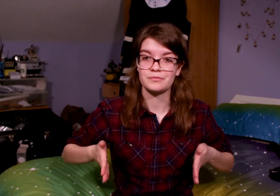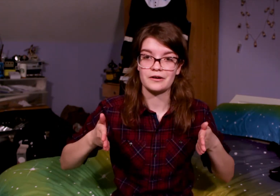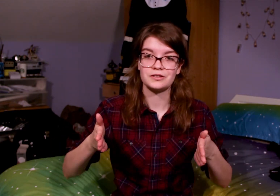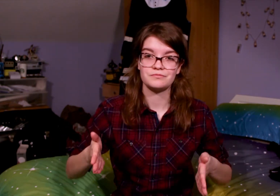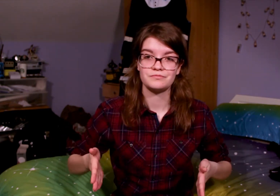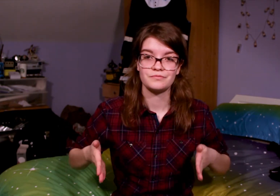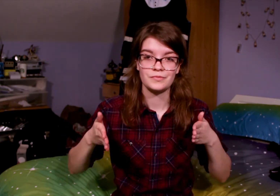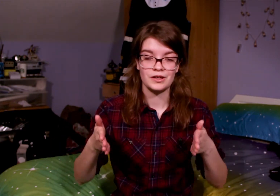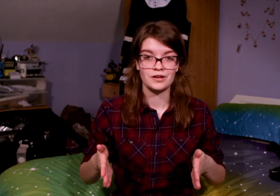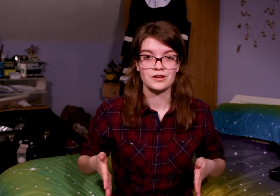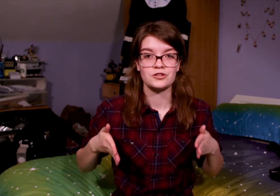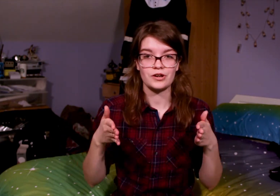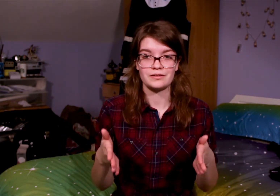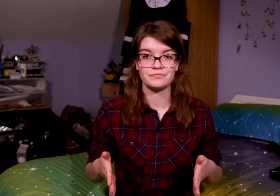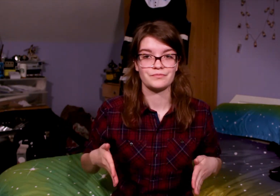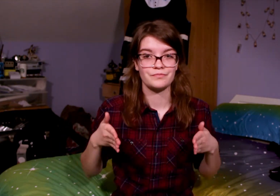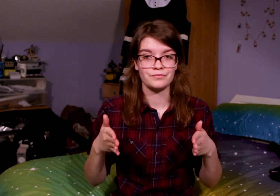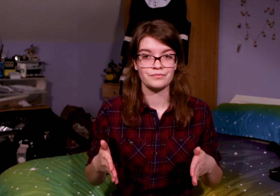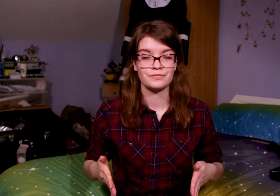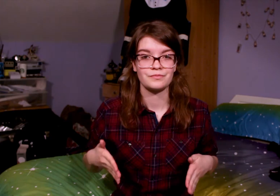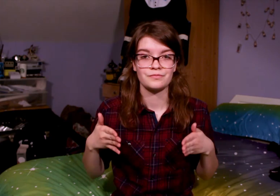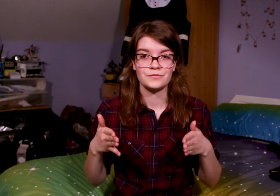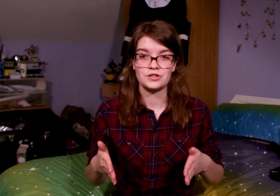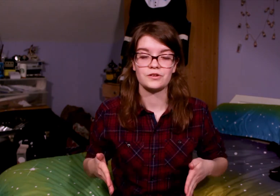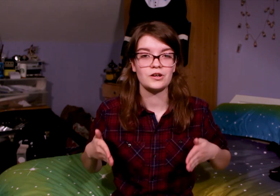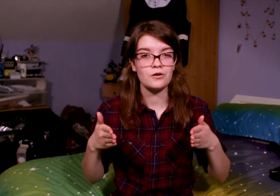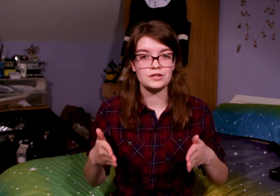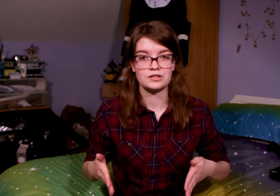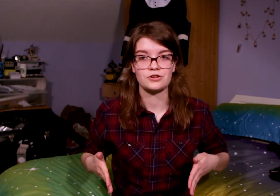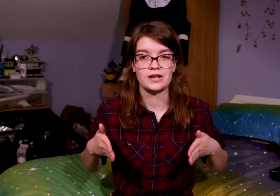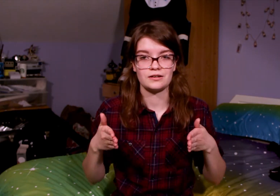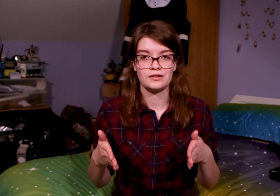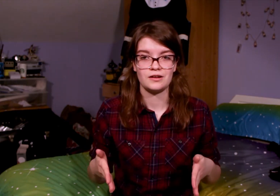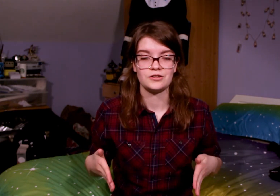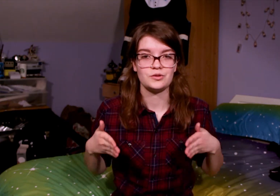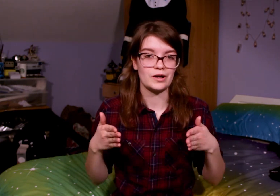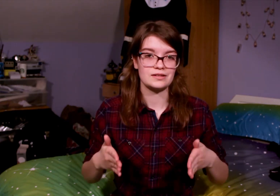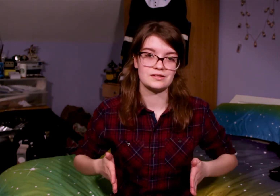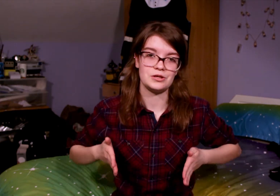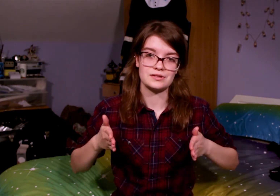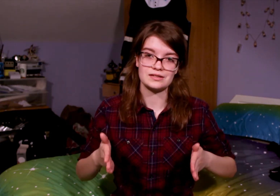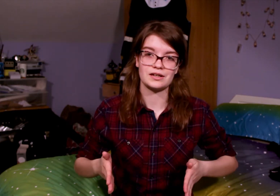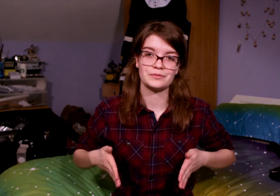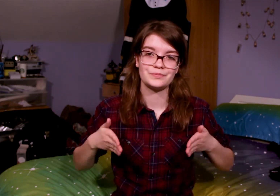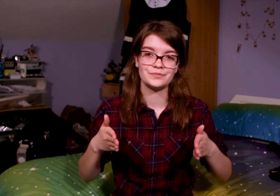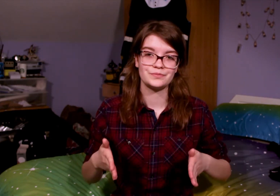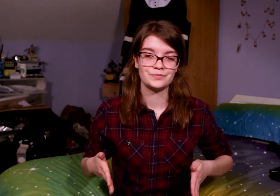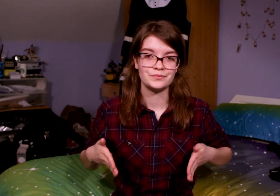powered. Train. So if you're in an older train, you might use this sign. For